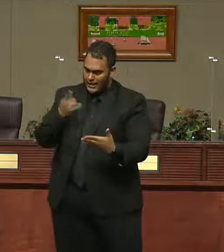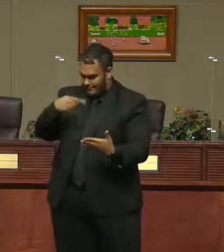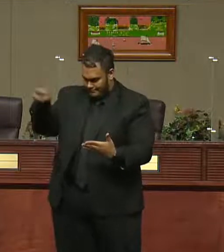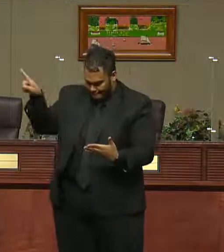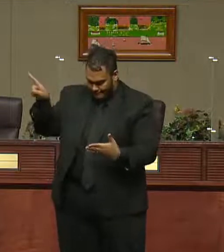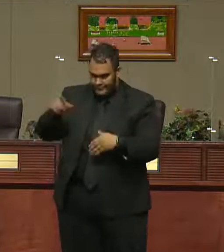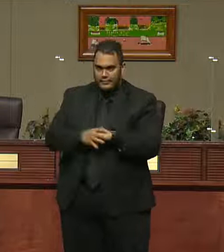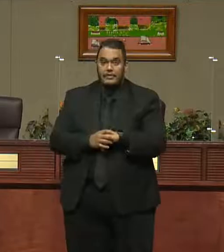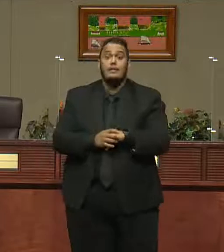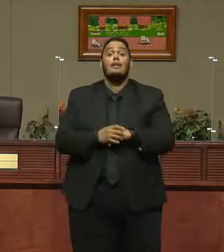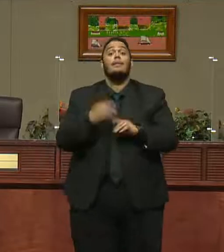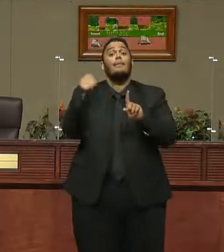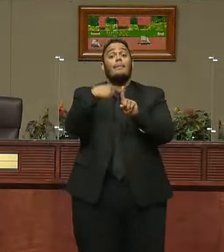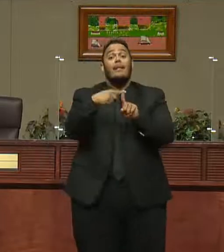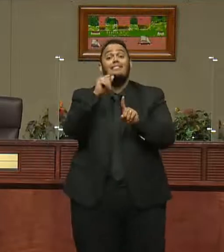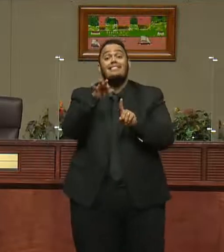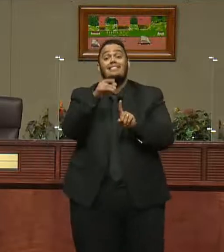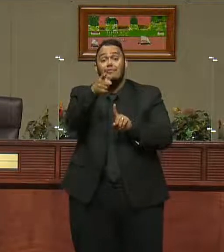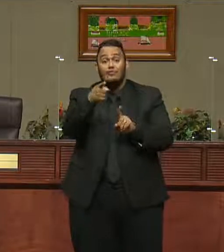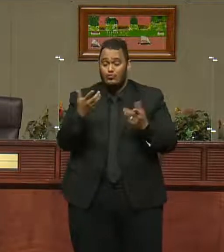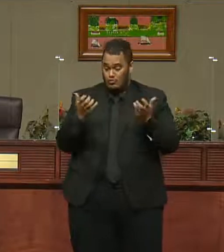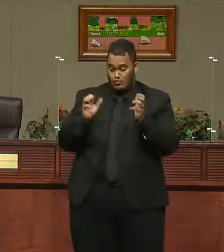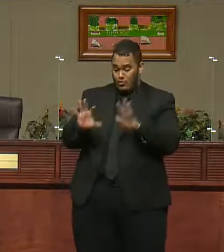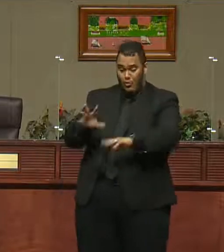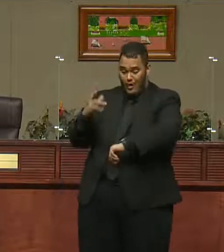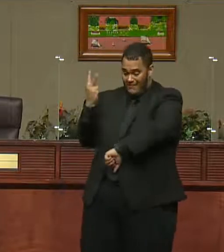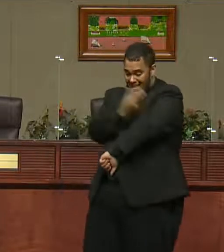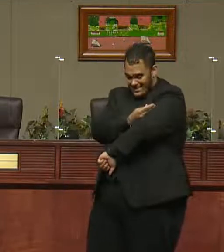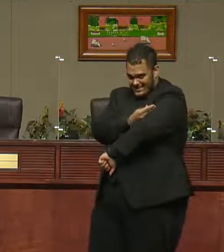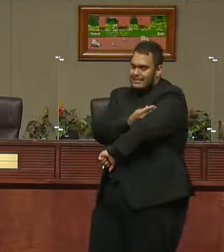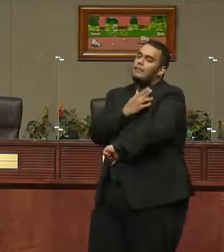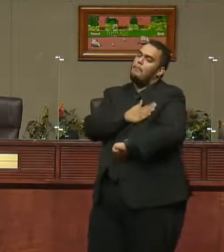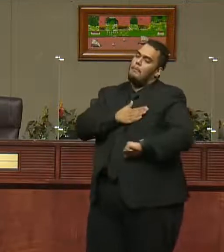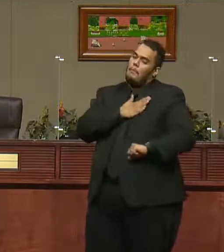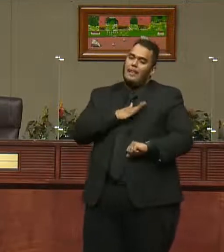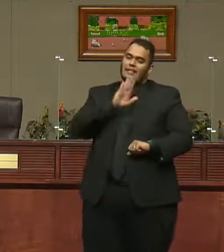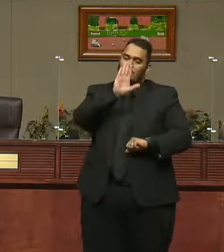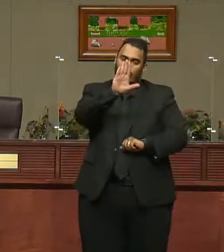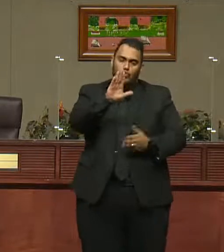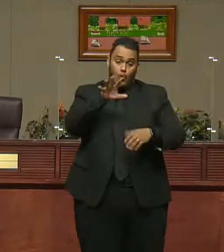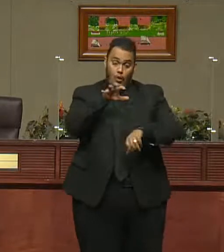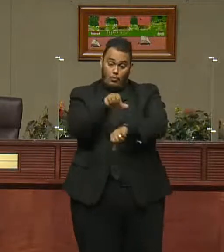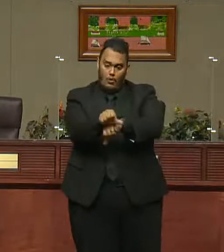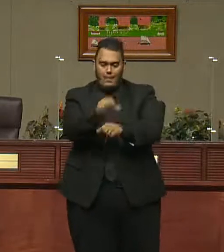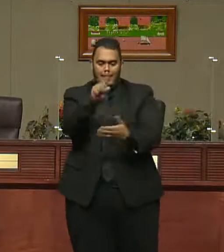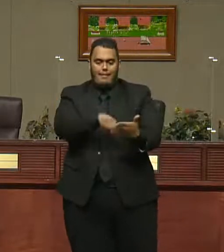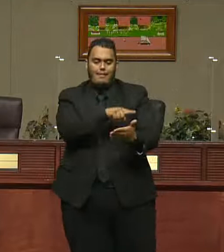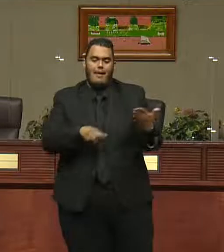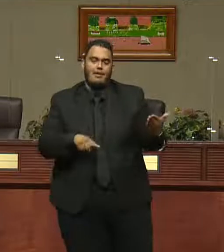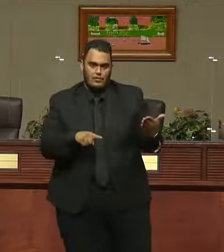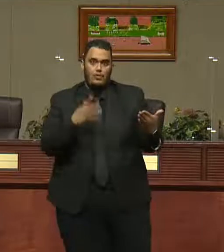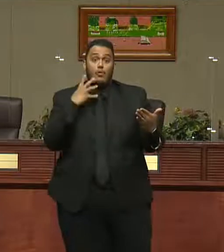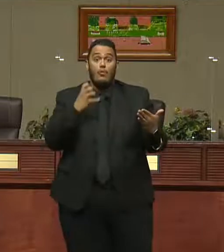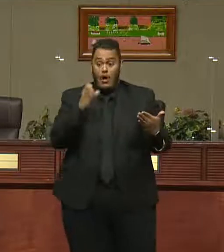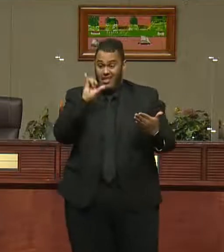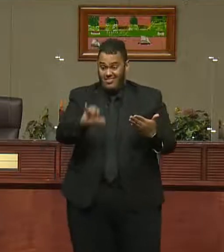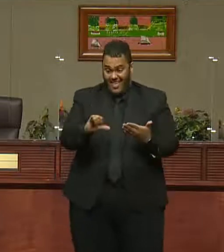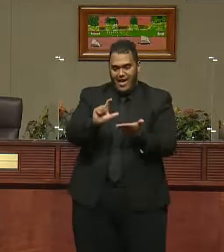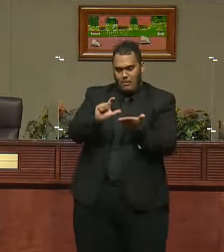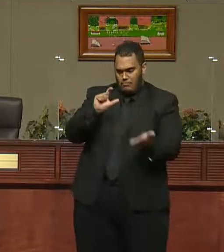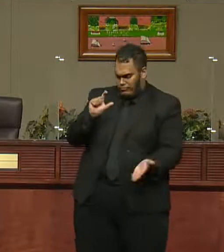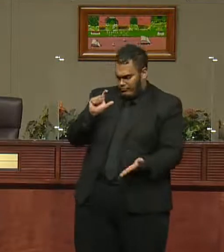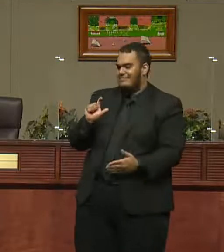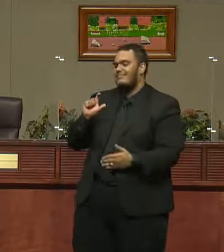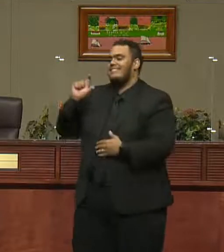appointment to our event, please cancel it so that vaccine can go help protect another person. You could just